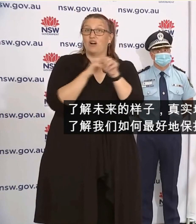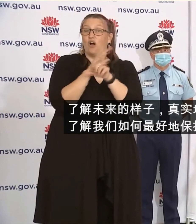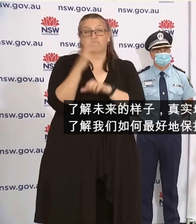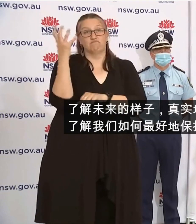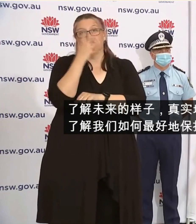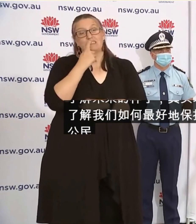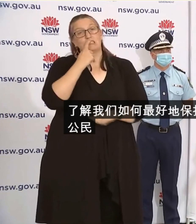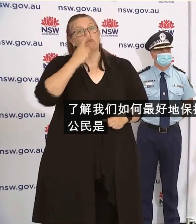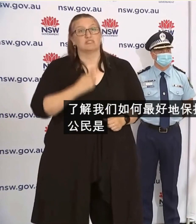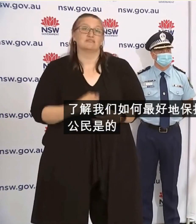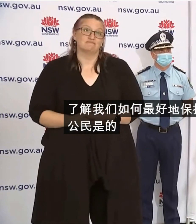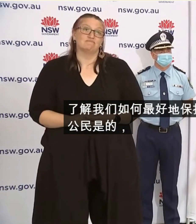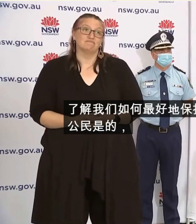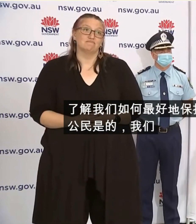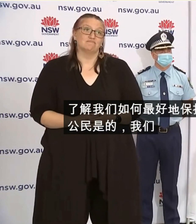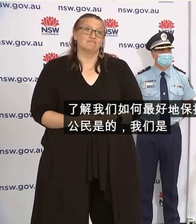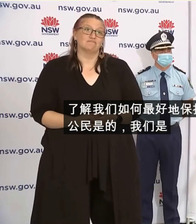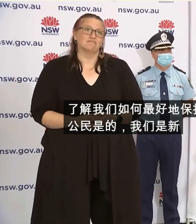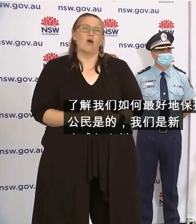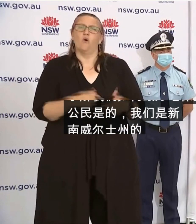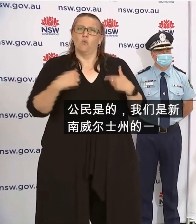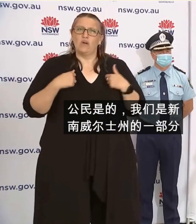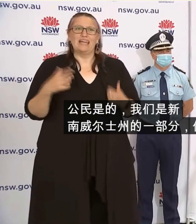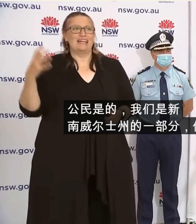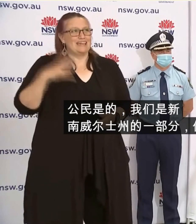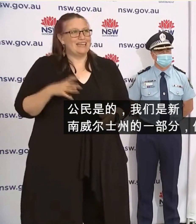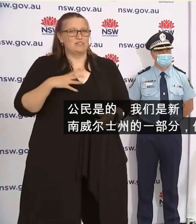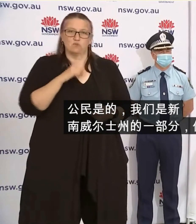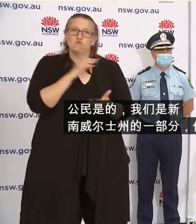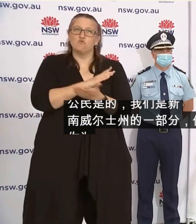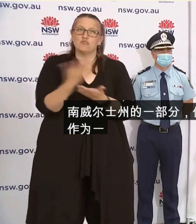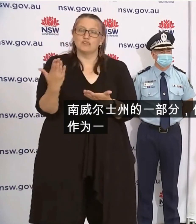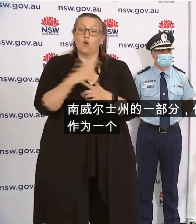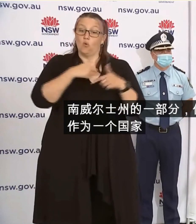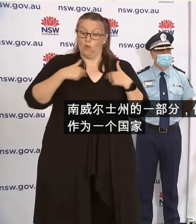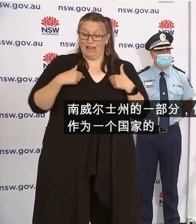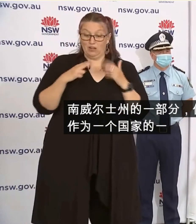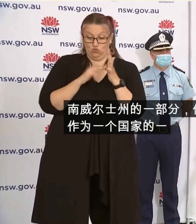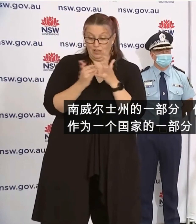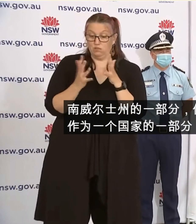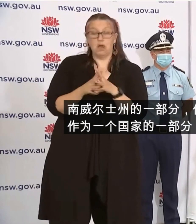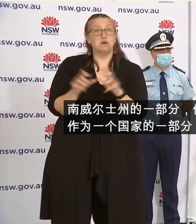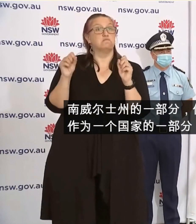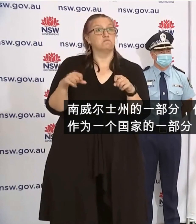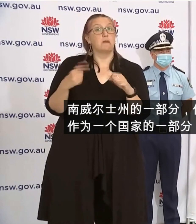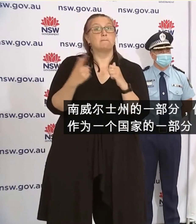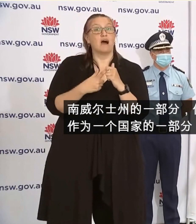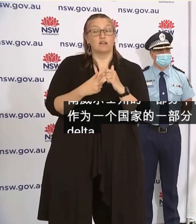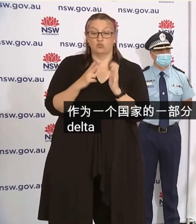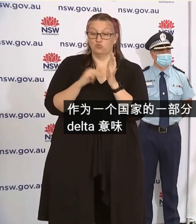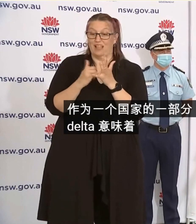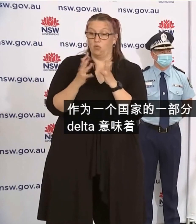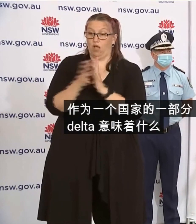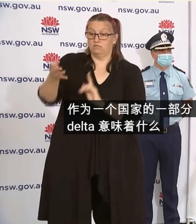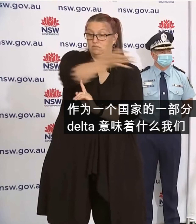how we can best protect our citizens. Yes, we're part of New South Wales, but we're also Australians. We're part of a nation, and we have to